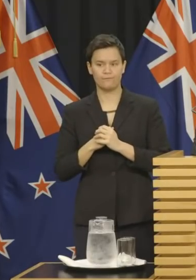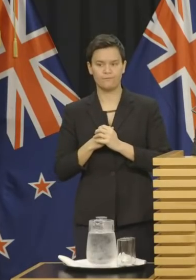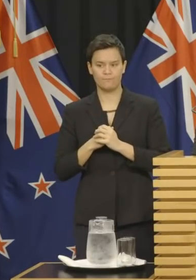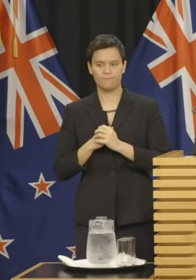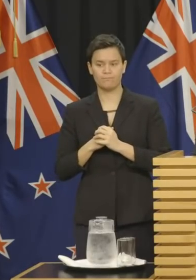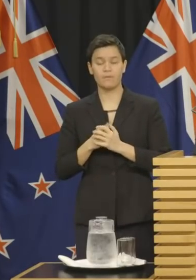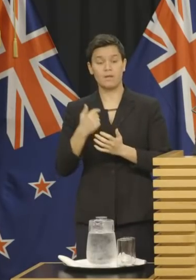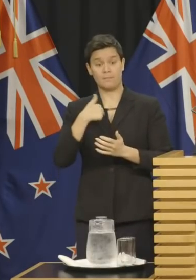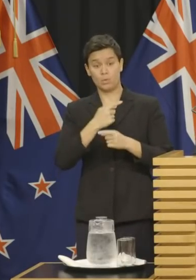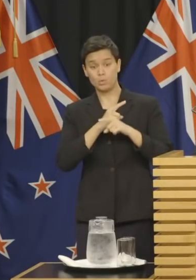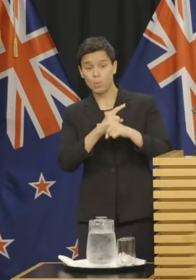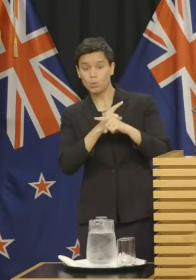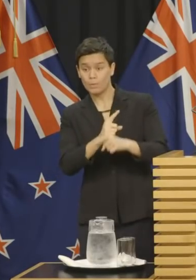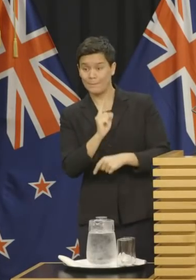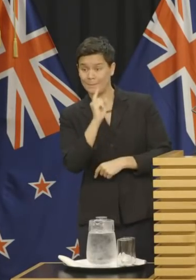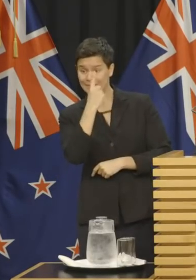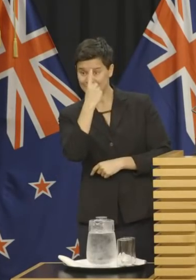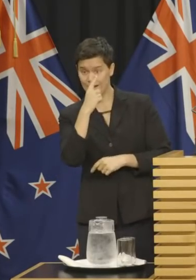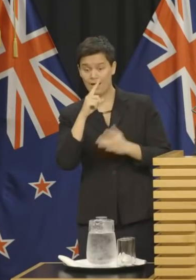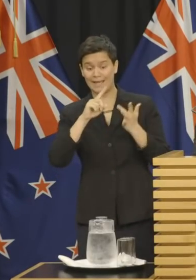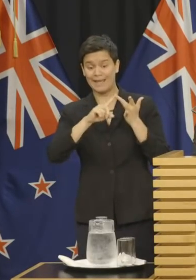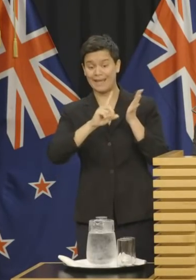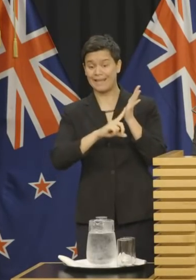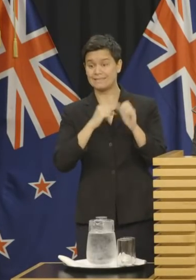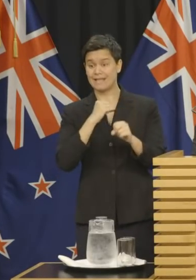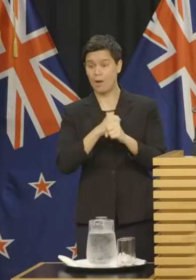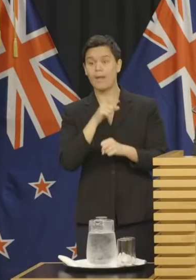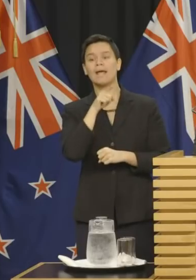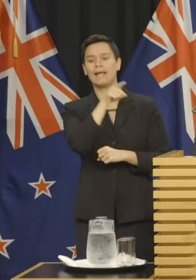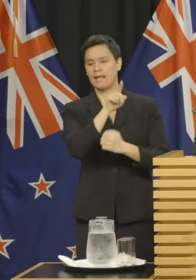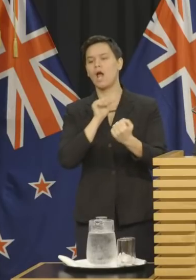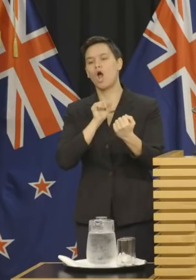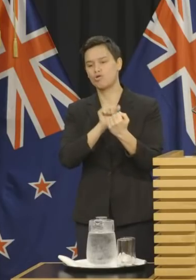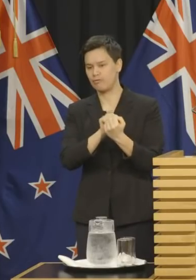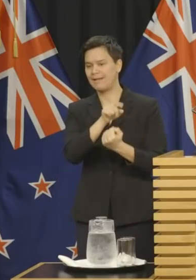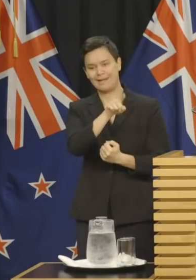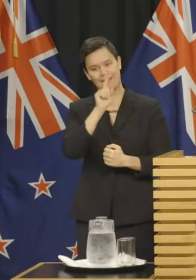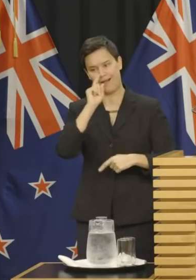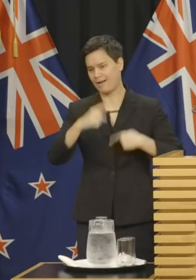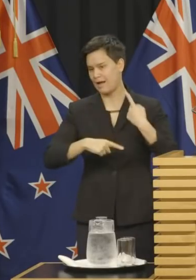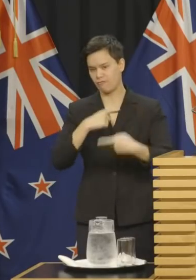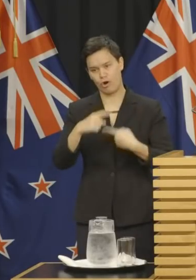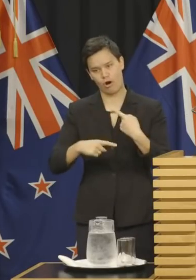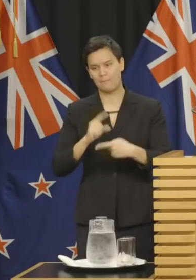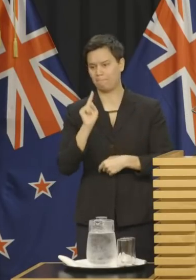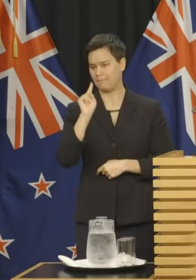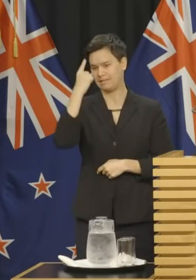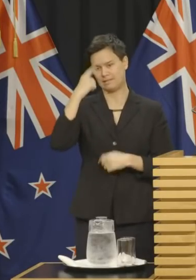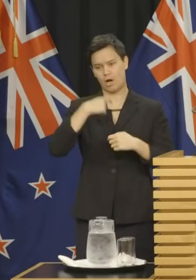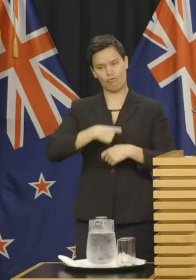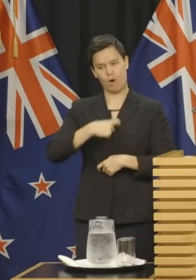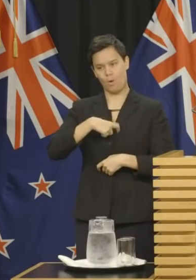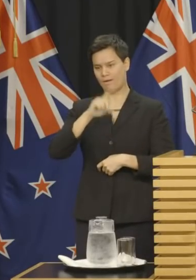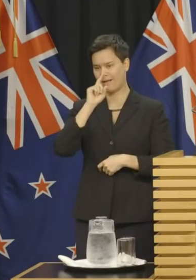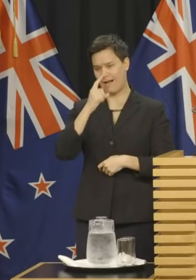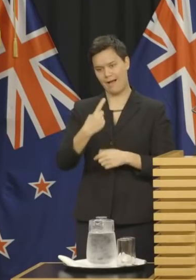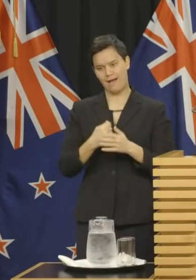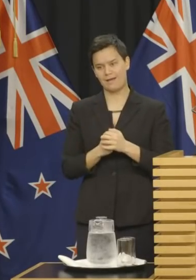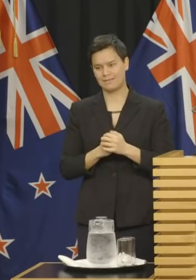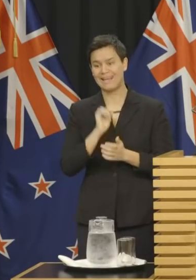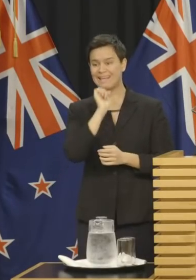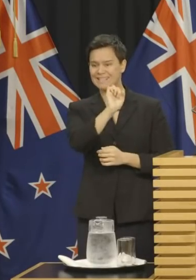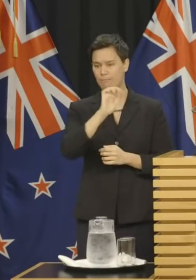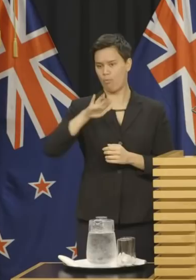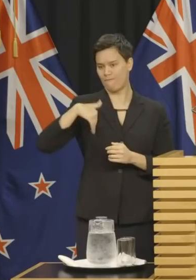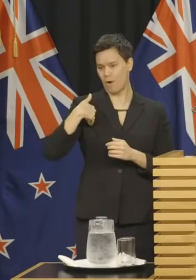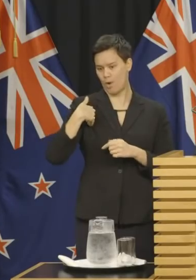matters with the minister absolutely agreed his position was untenable. There was no question in his mind that he would maintain his portfolio. So I